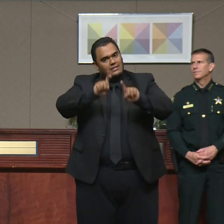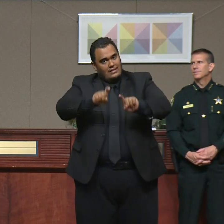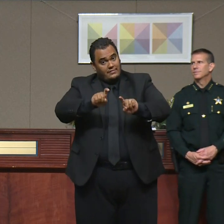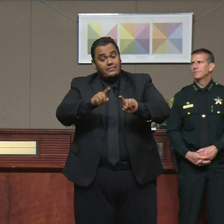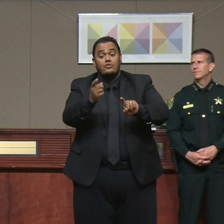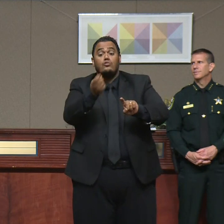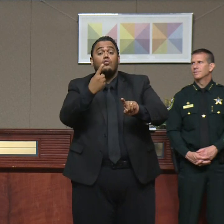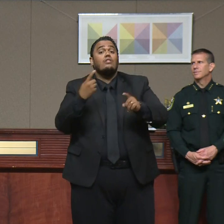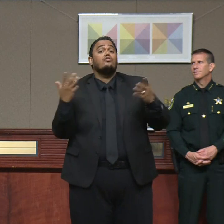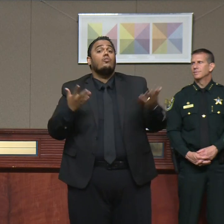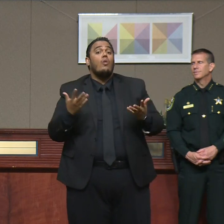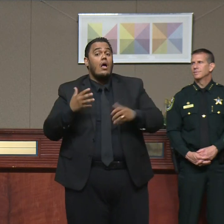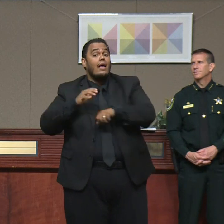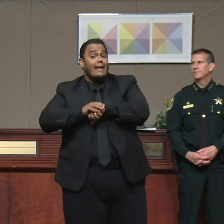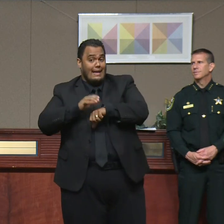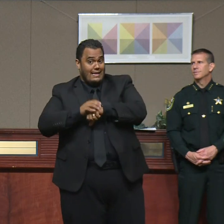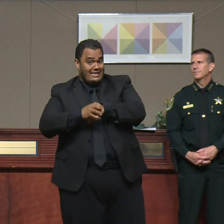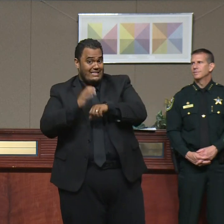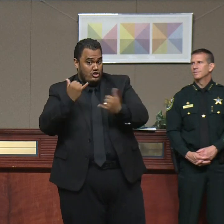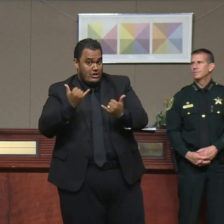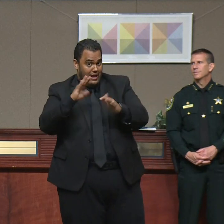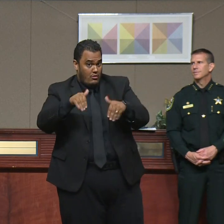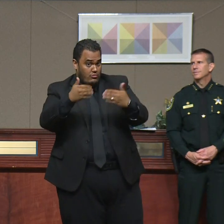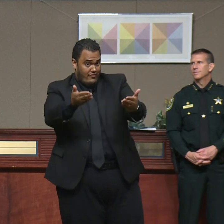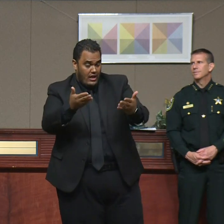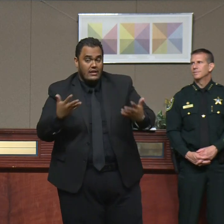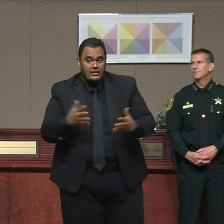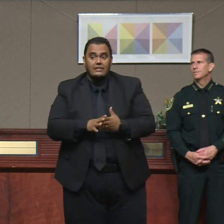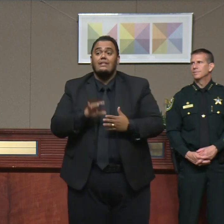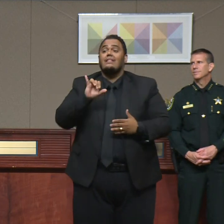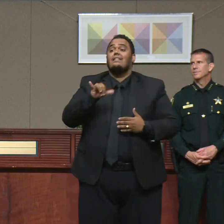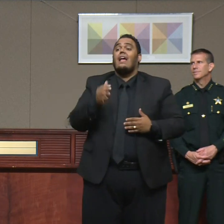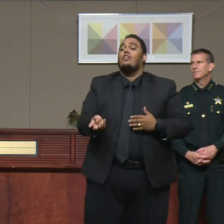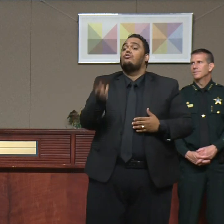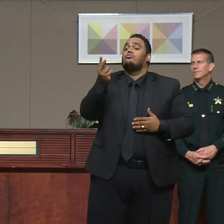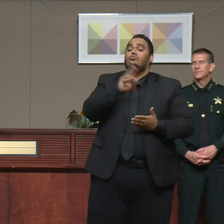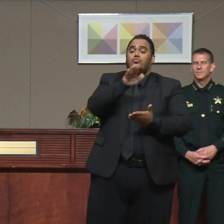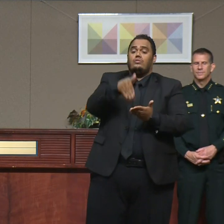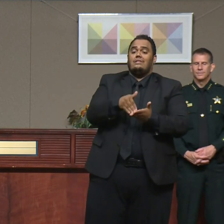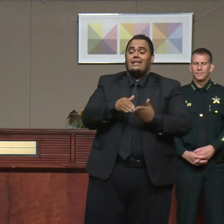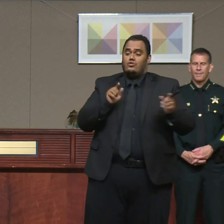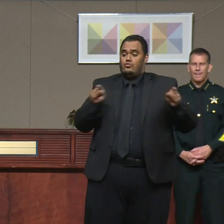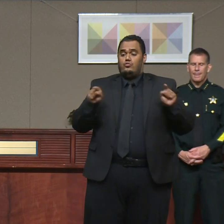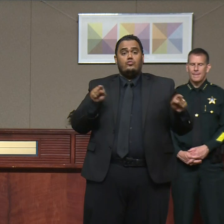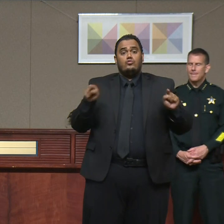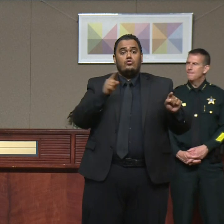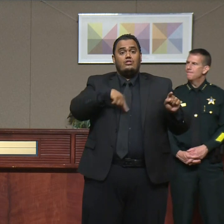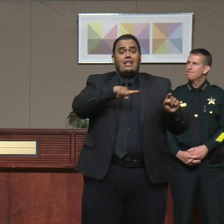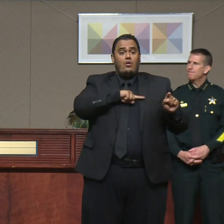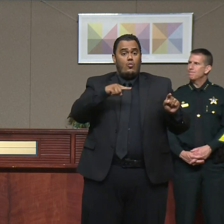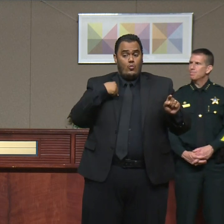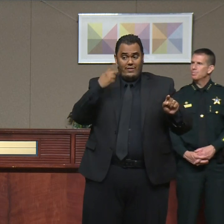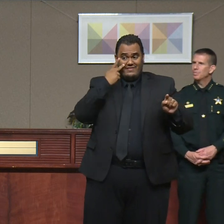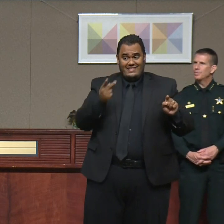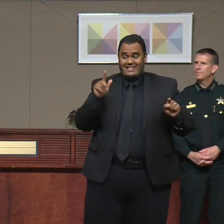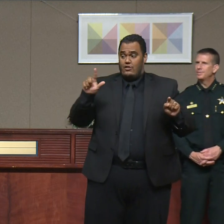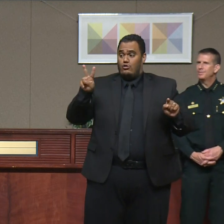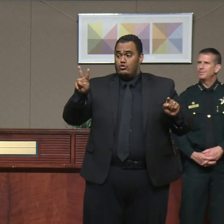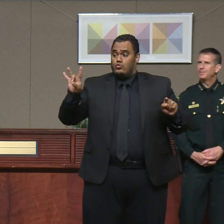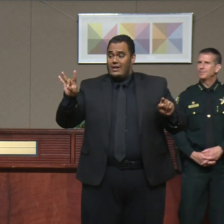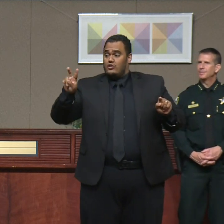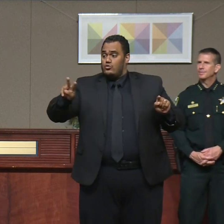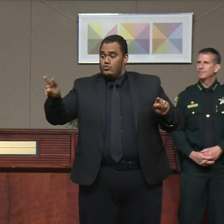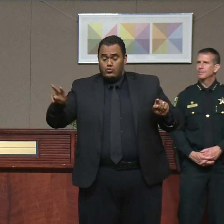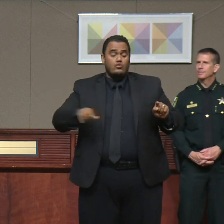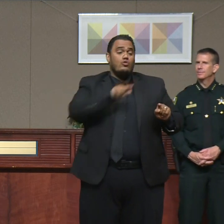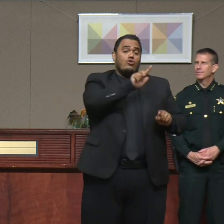2 sites, and I had already provided this information, of the 2 sites that we have seen in the last 3 days, in 32822 and 32824, what